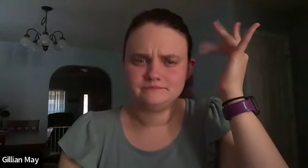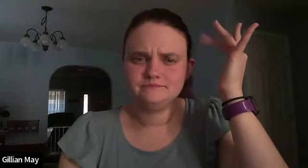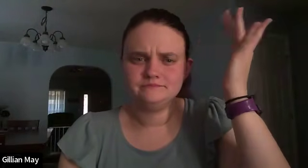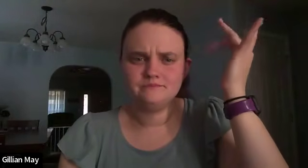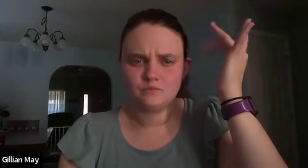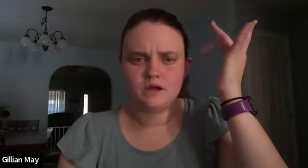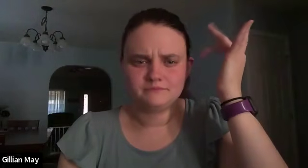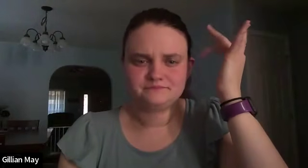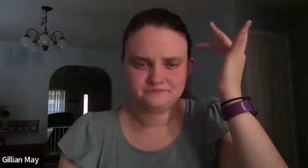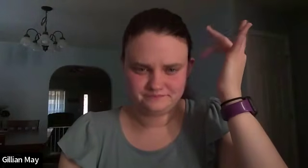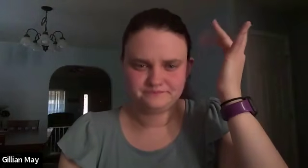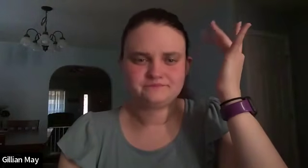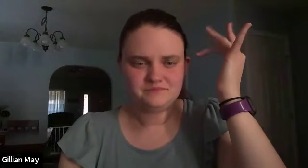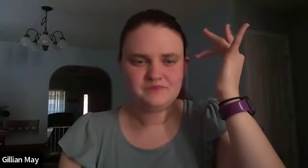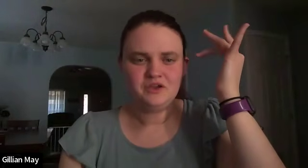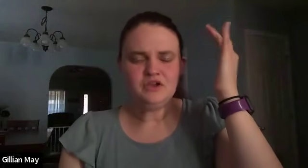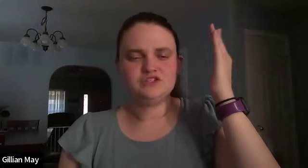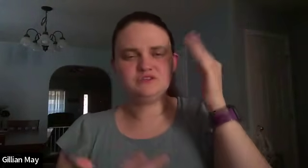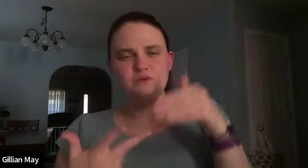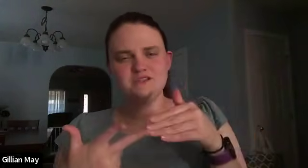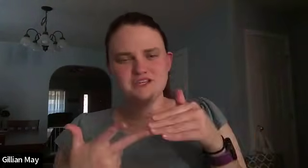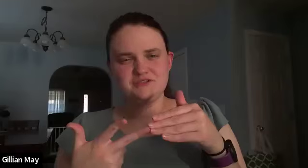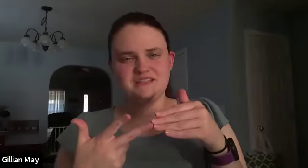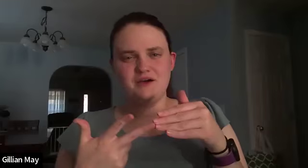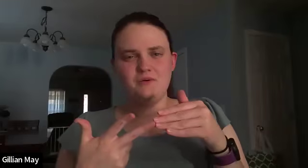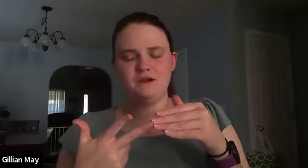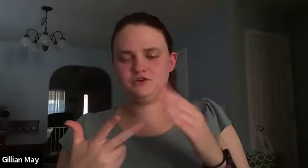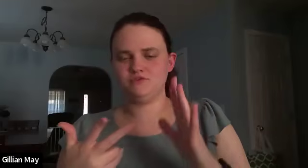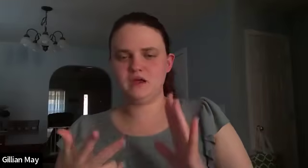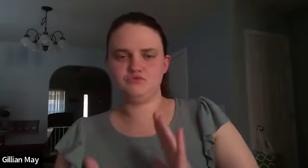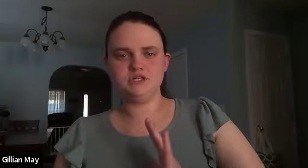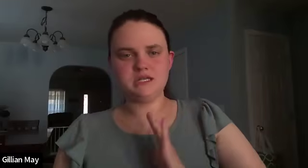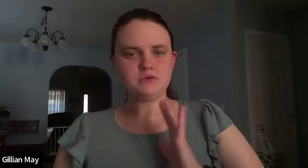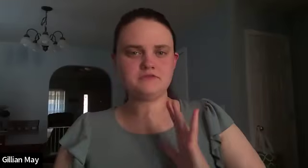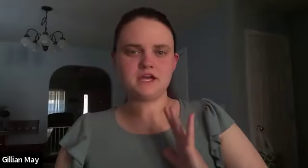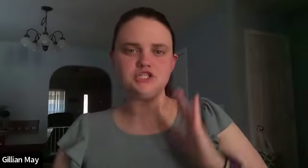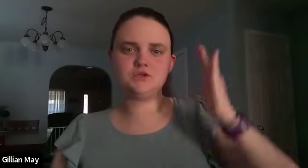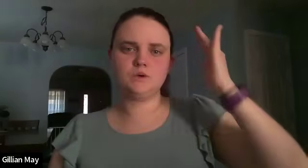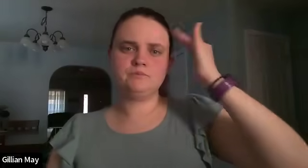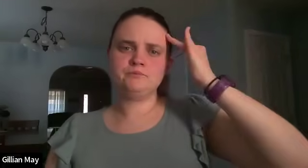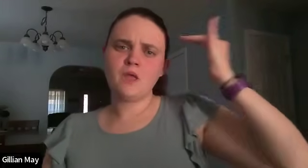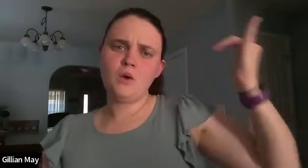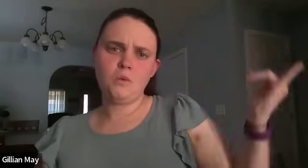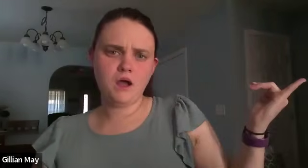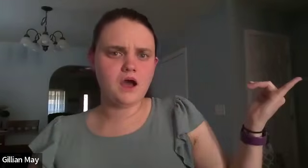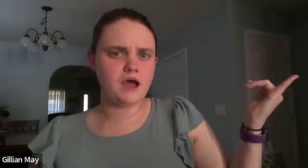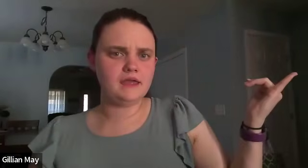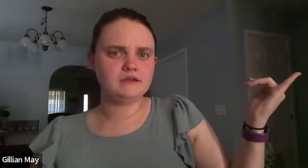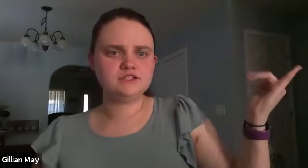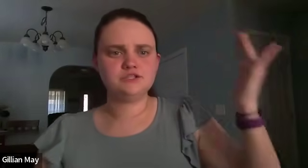Mm-hmm. Why? So it's almost like you can tell what goes from that really professional why